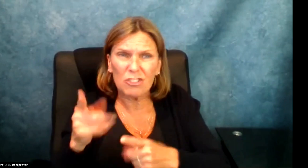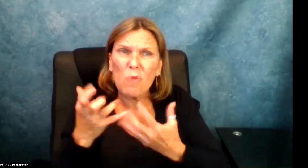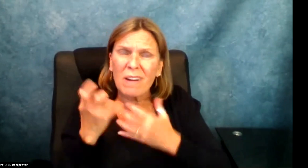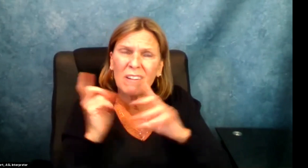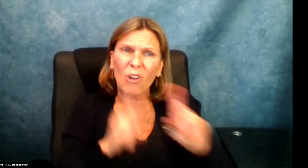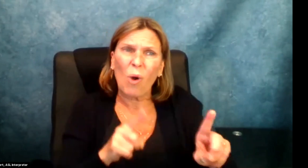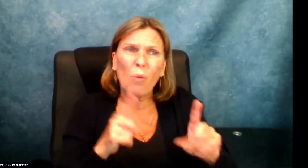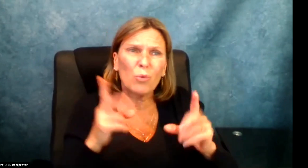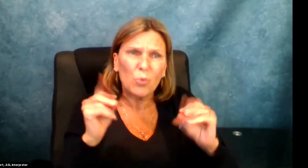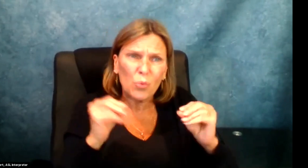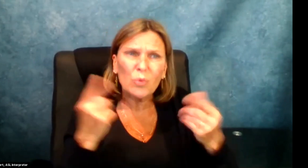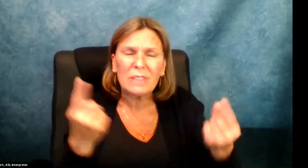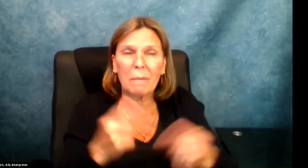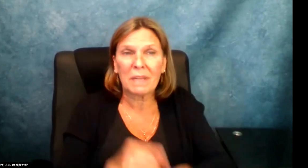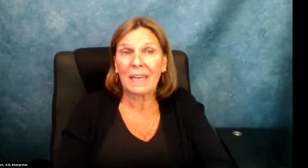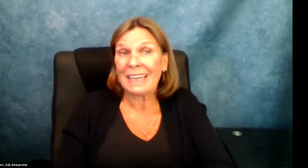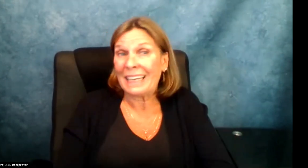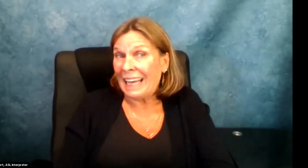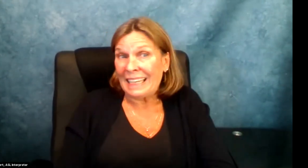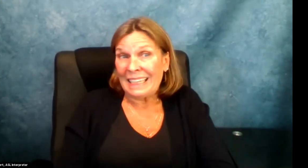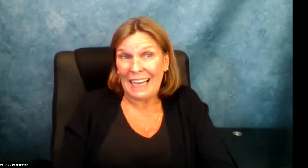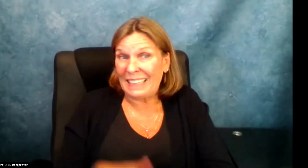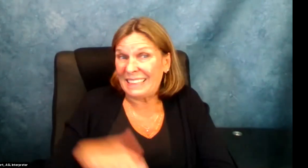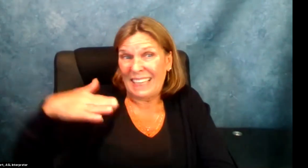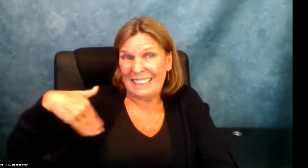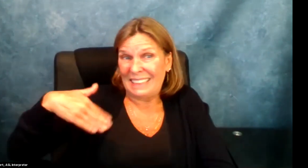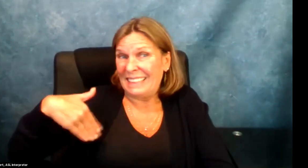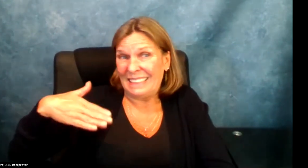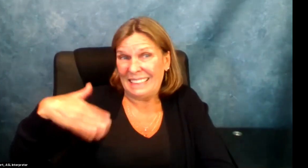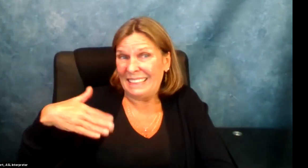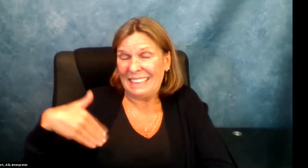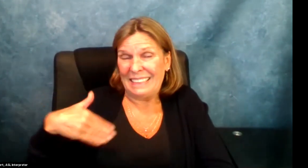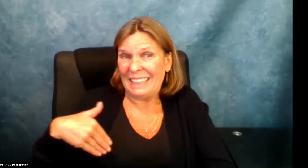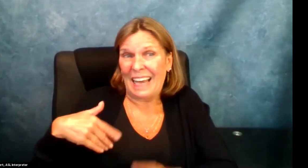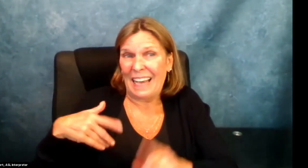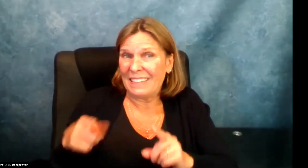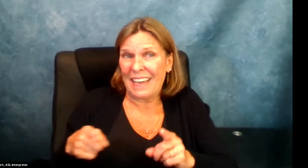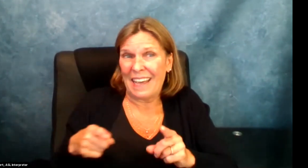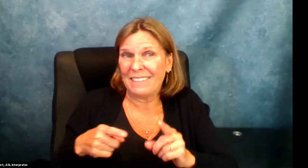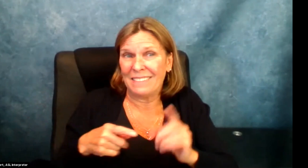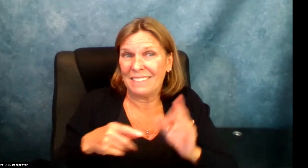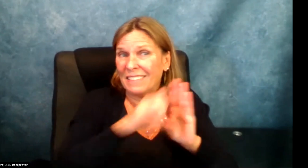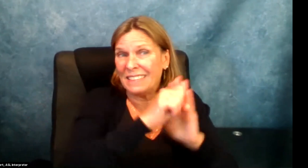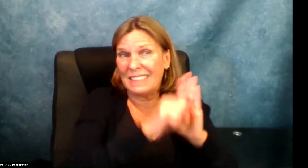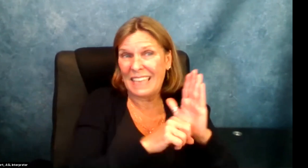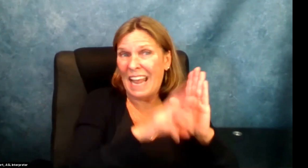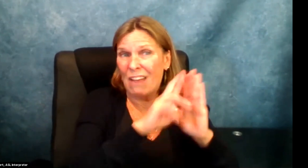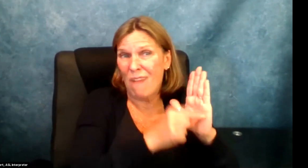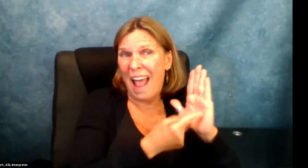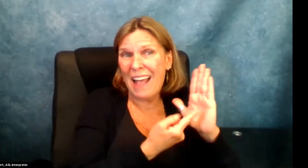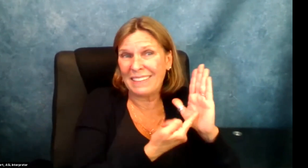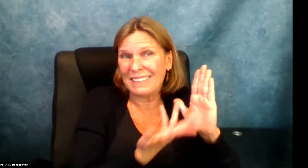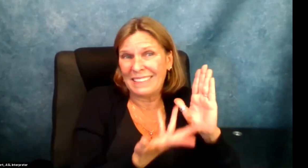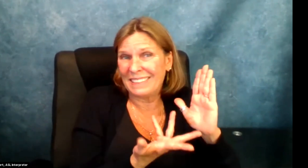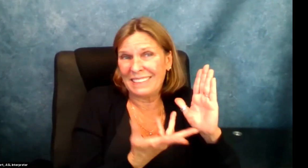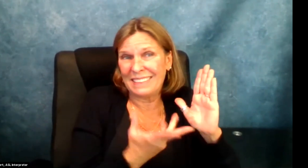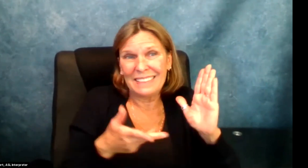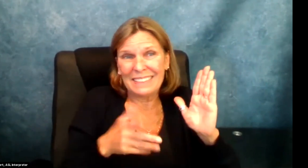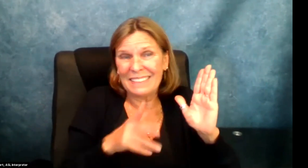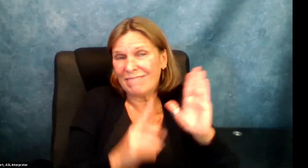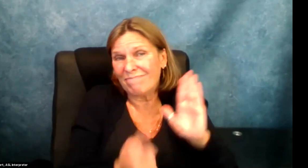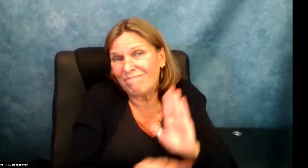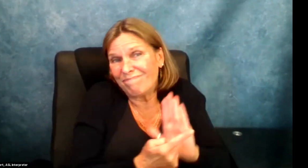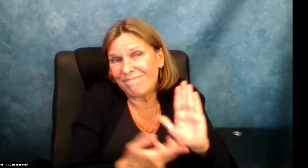said, we're not at a state yet where you can do this based upon state regulations. And it was frustrating.